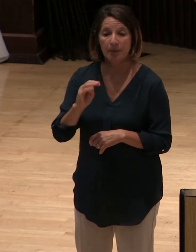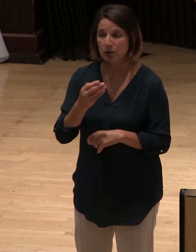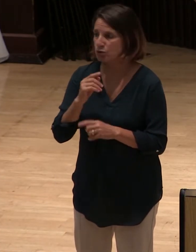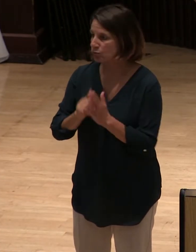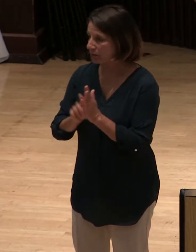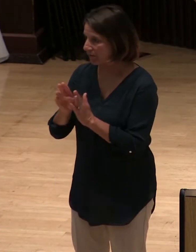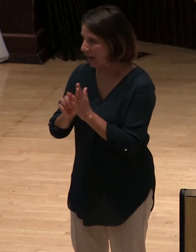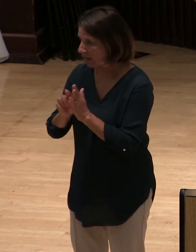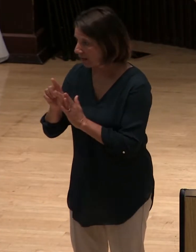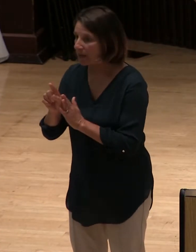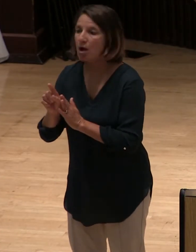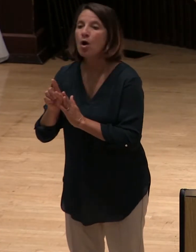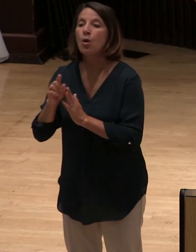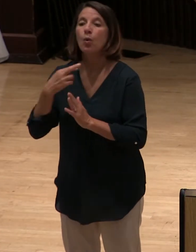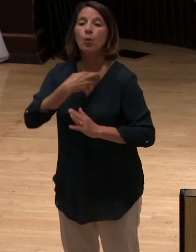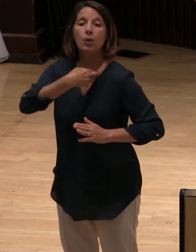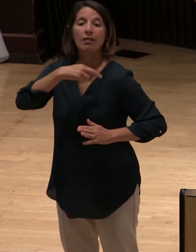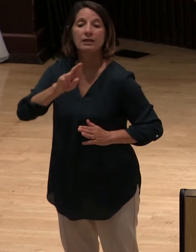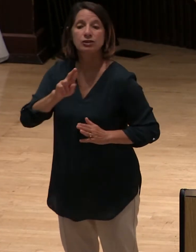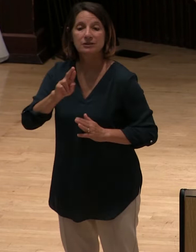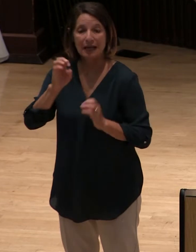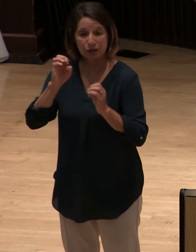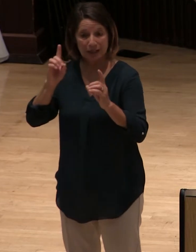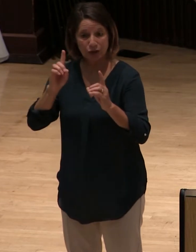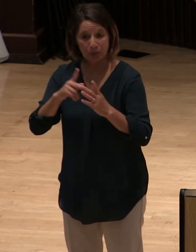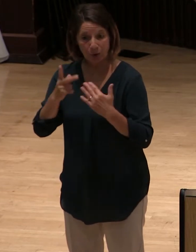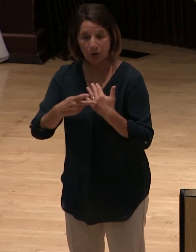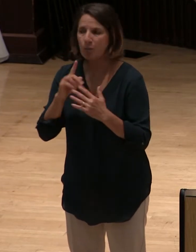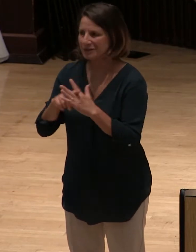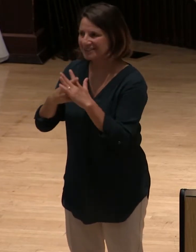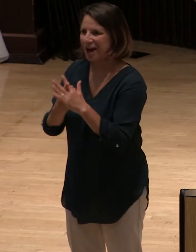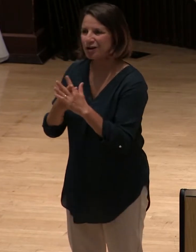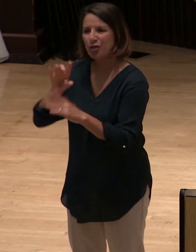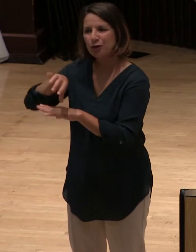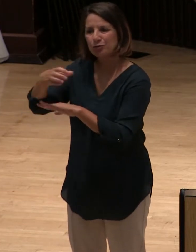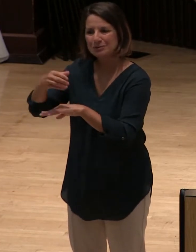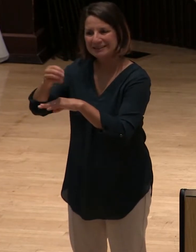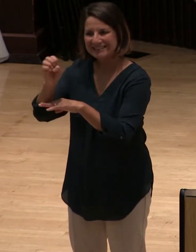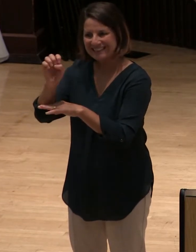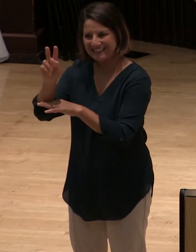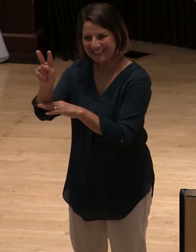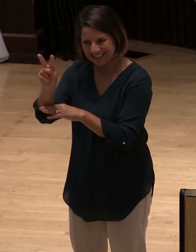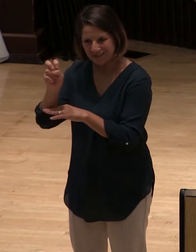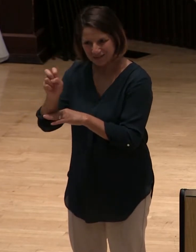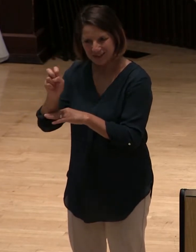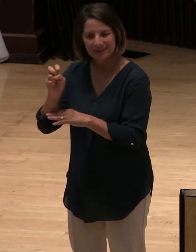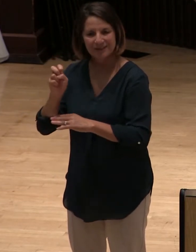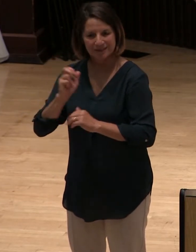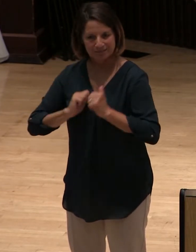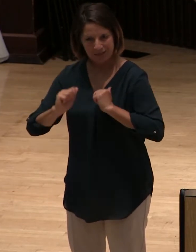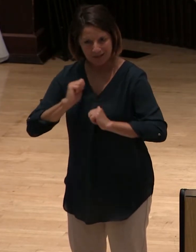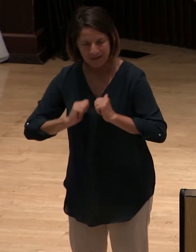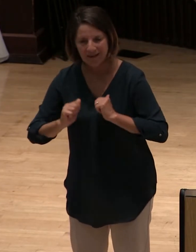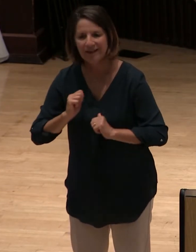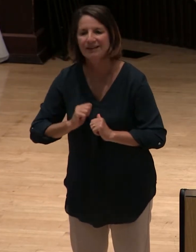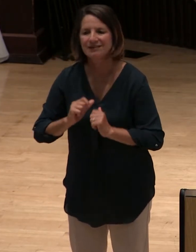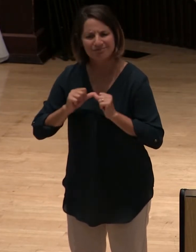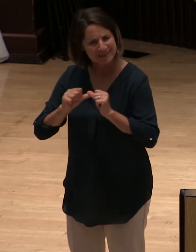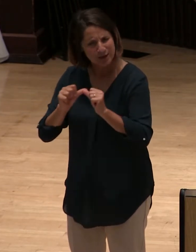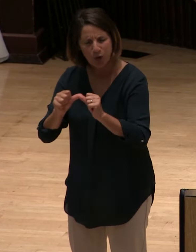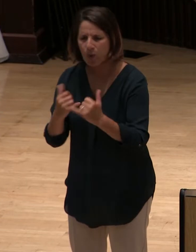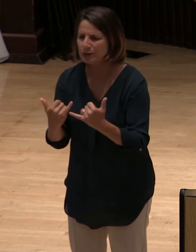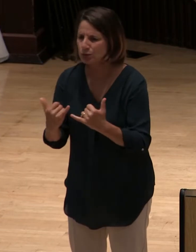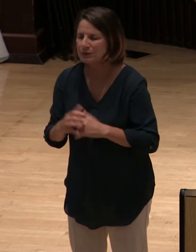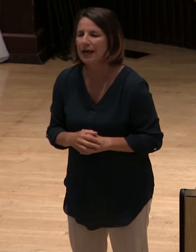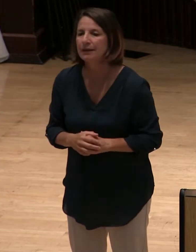together we started the Christmas Eve Nativity play, which still goes today with Mark and Siobhan Potter leading it.